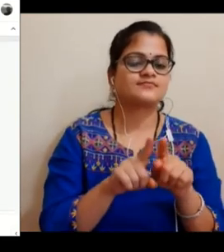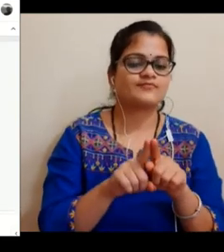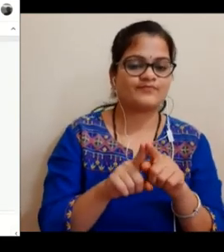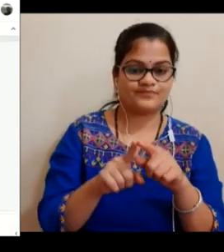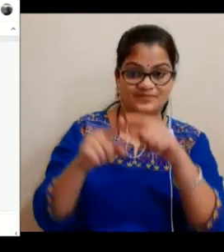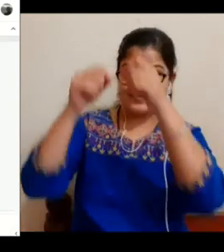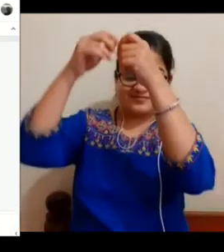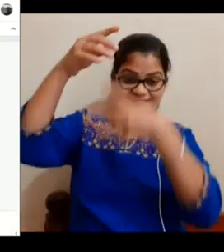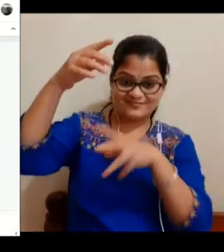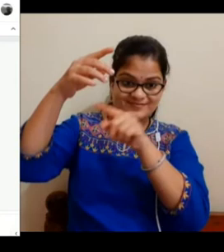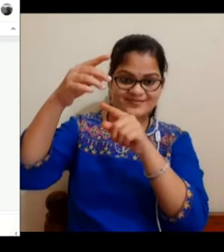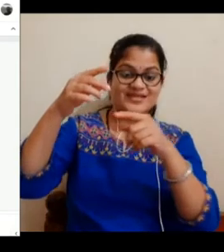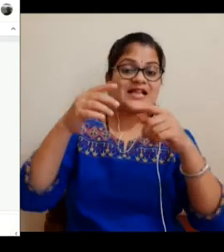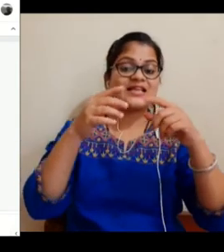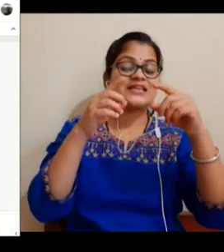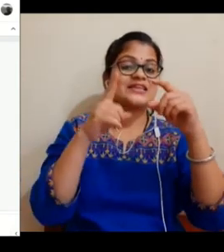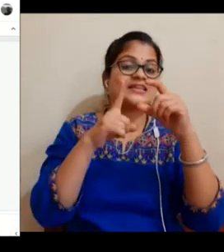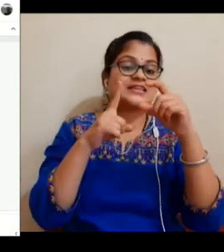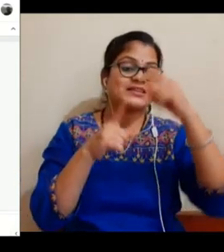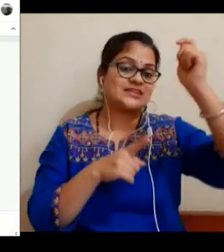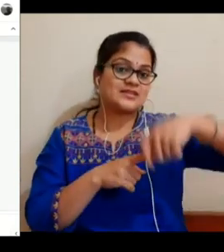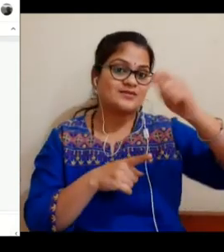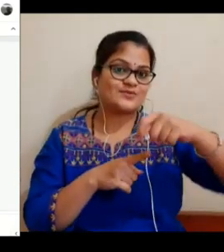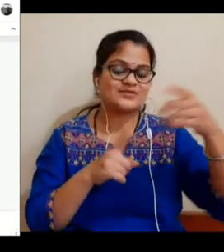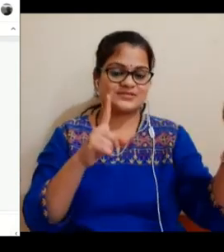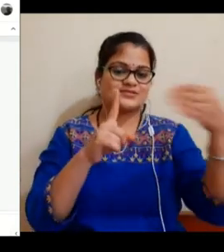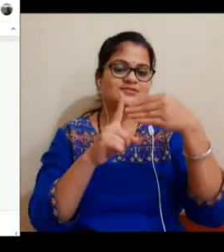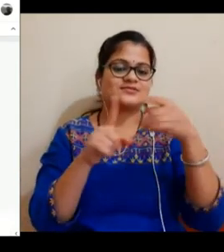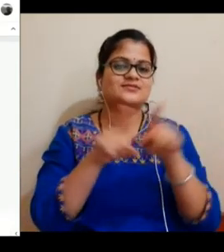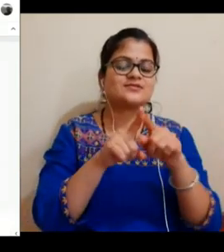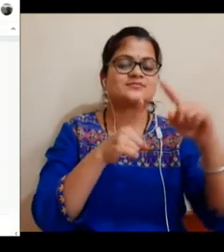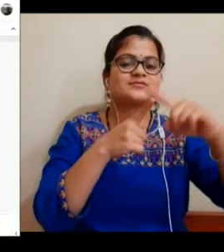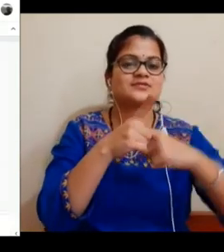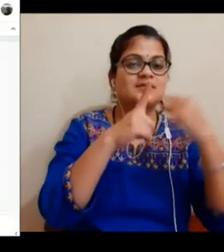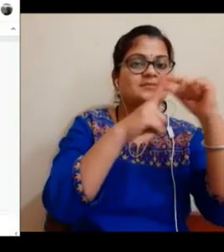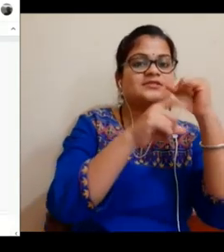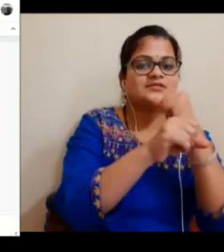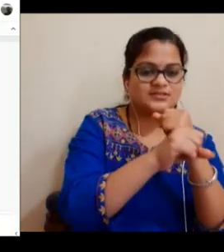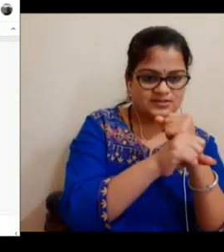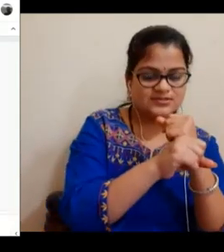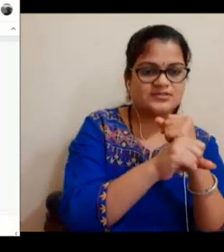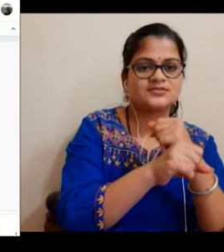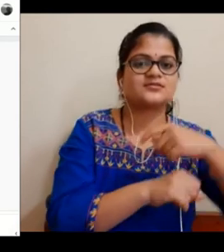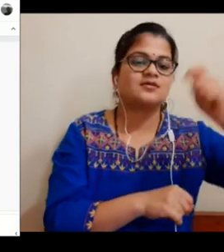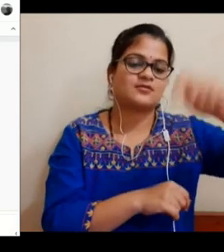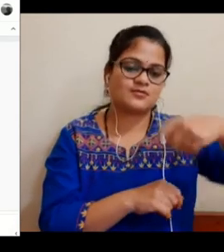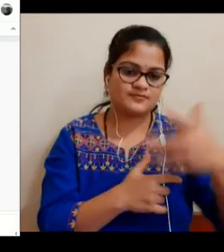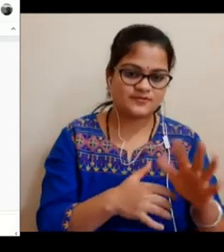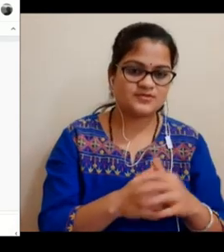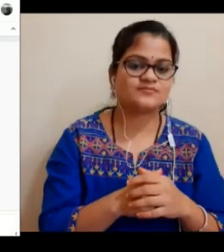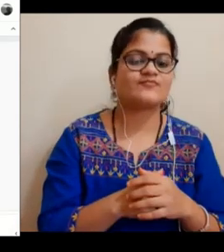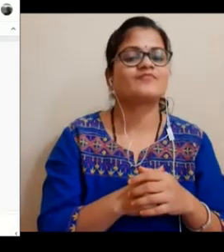Mm, yeah, you can download the current slide as a JPEG. Yeah, that's downloaded